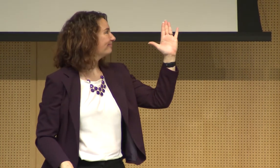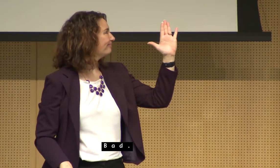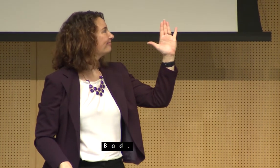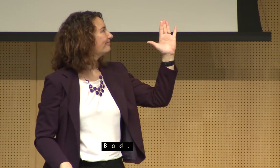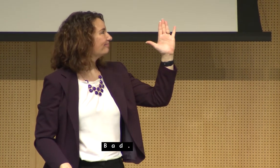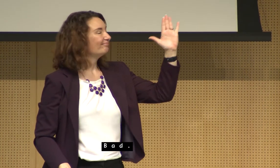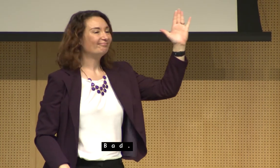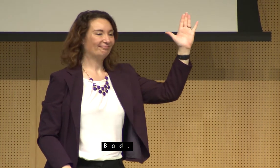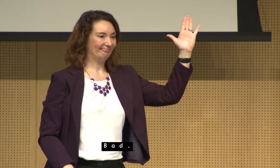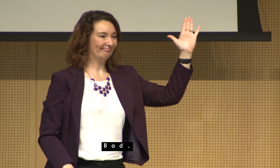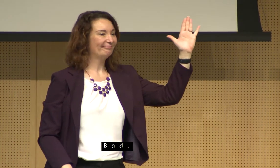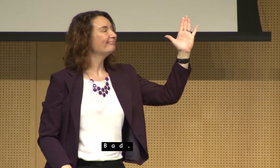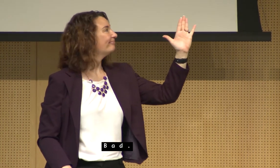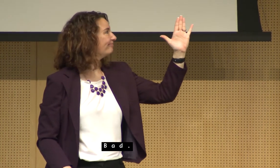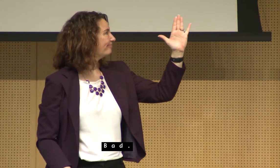Bad.